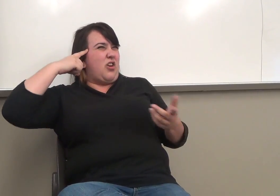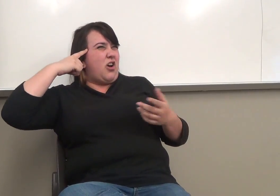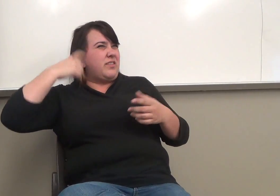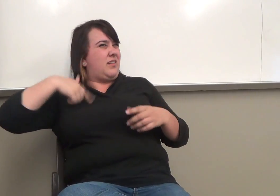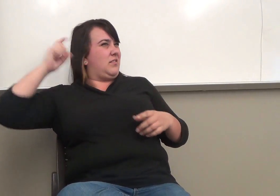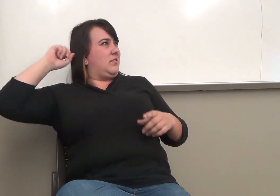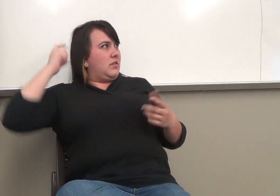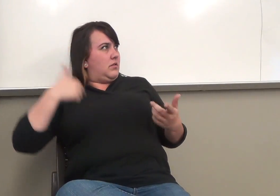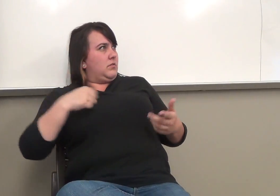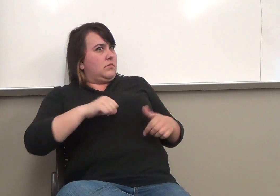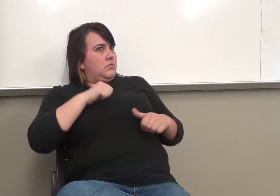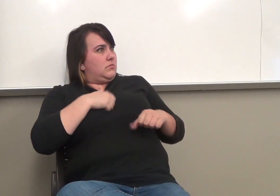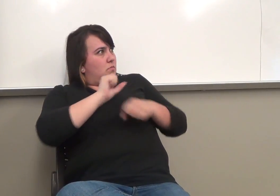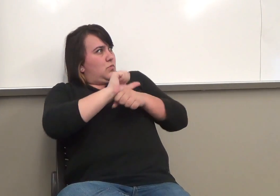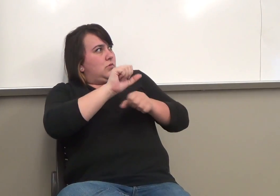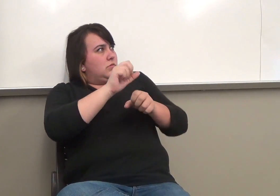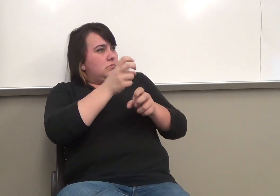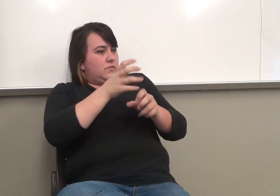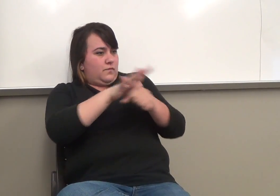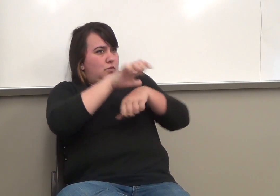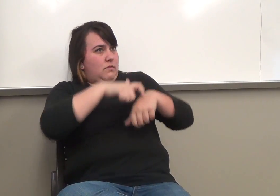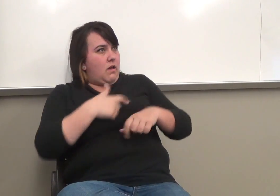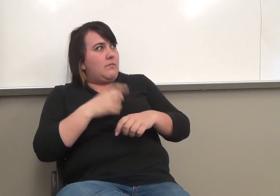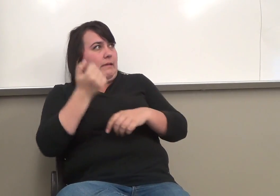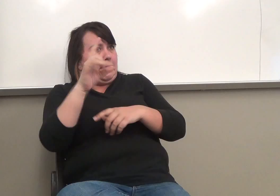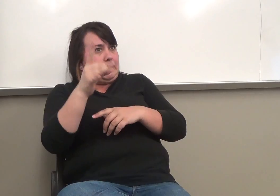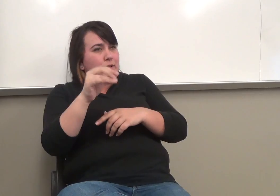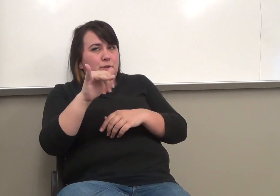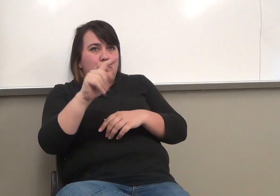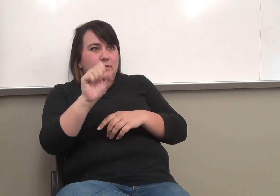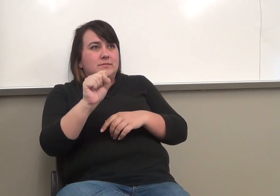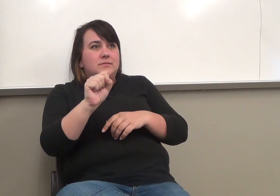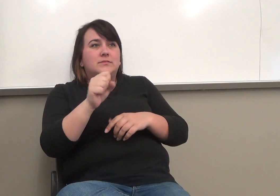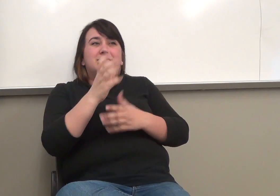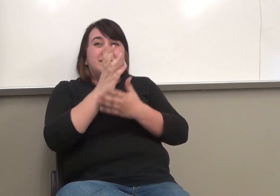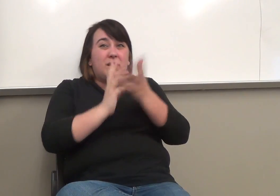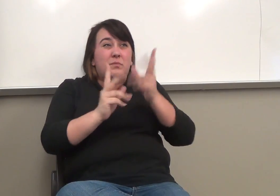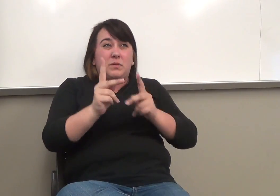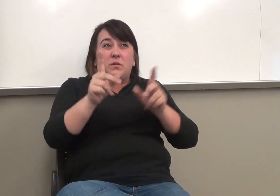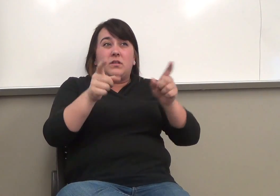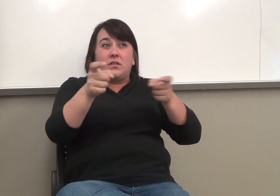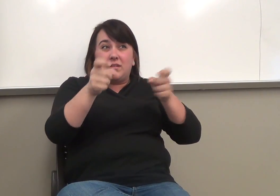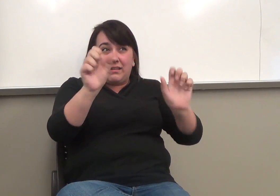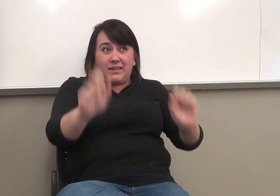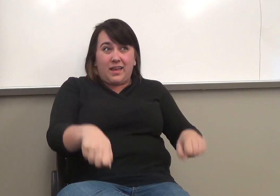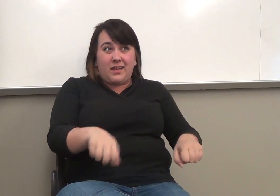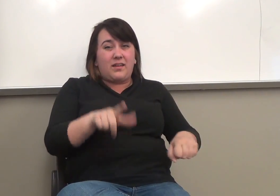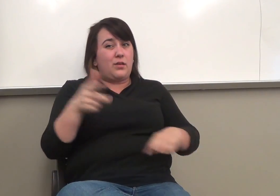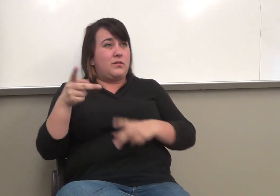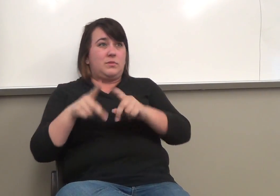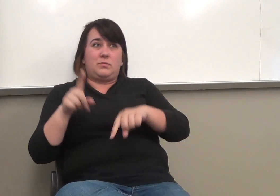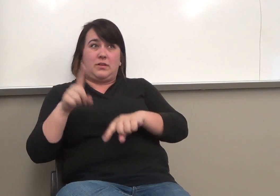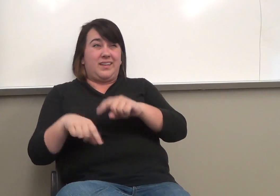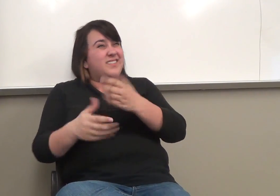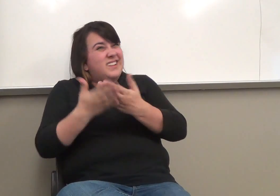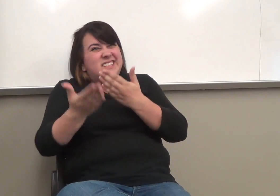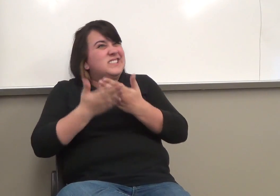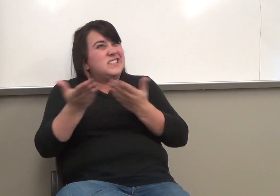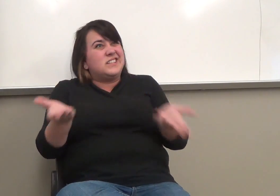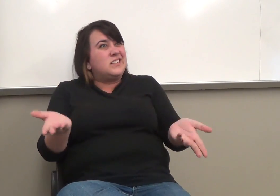and taking 18 units. Well, some people can do that, but you know what, it's not easy. And if you're coming to me and